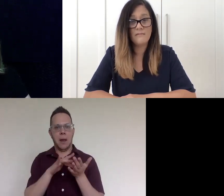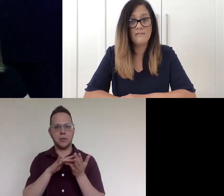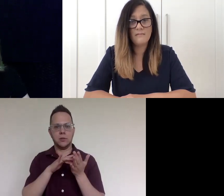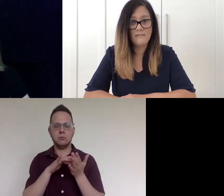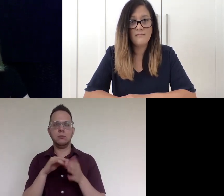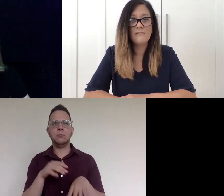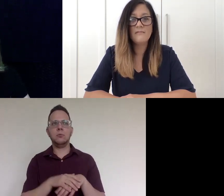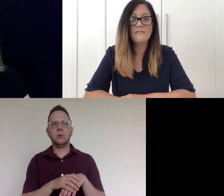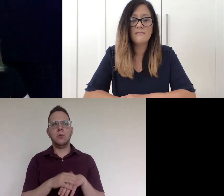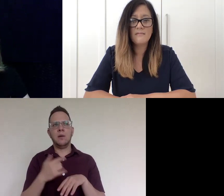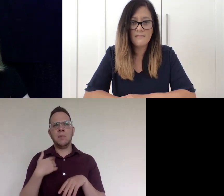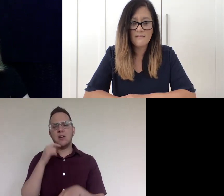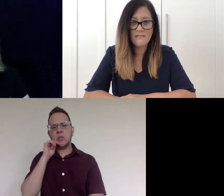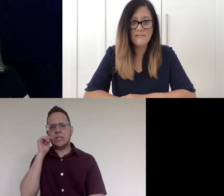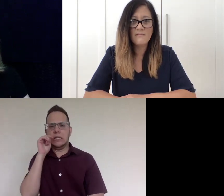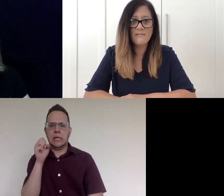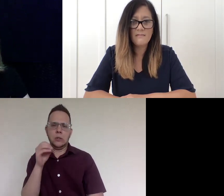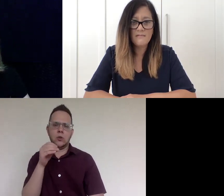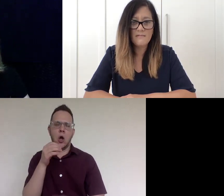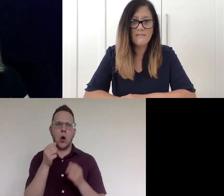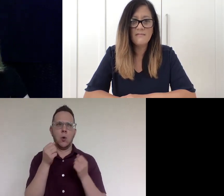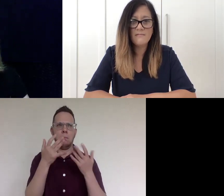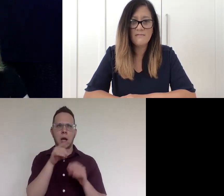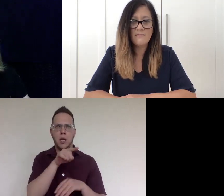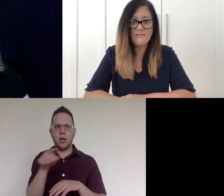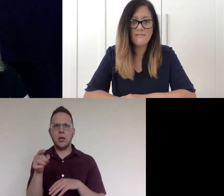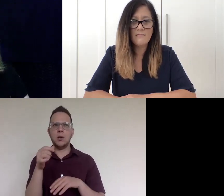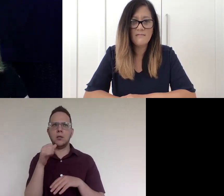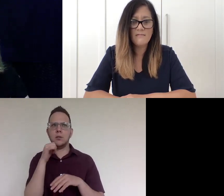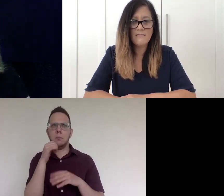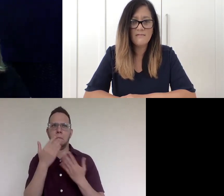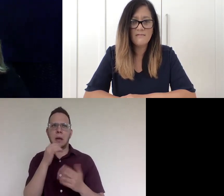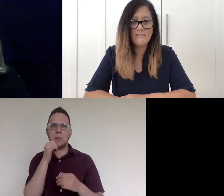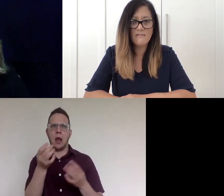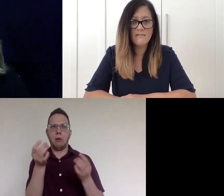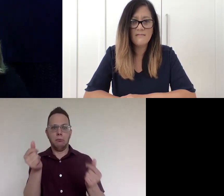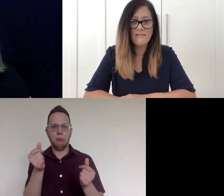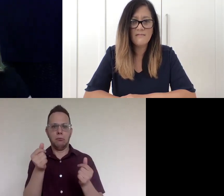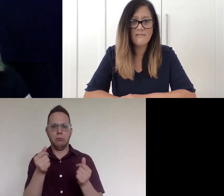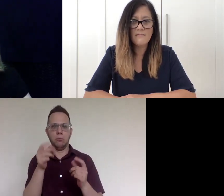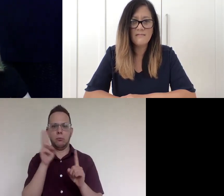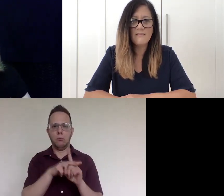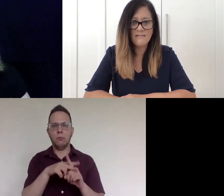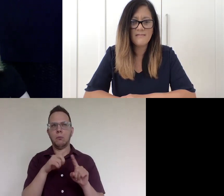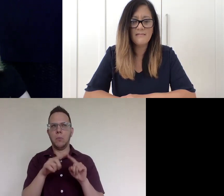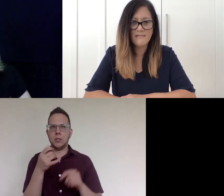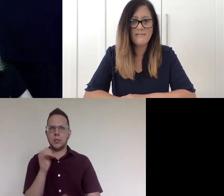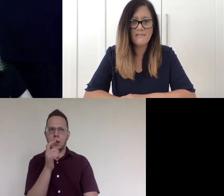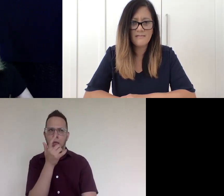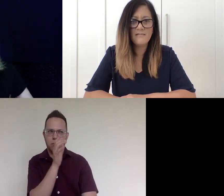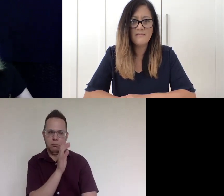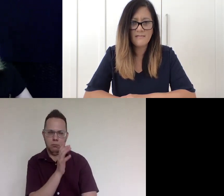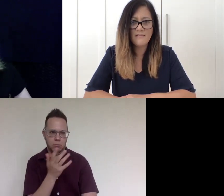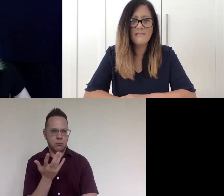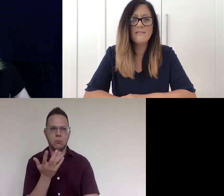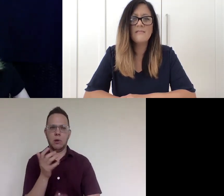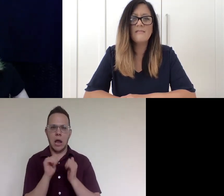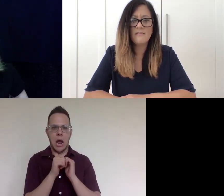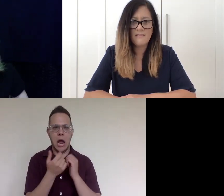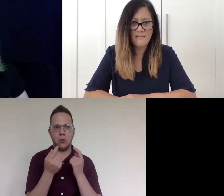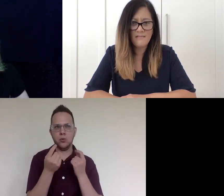new. And I was interested in studying medicine. I was a teenager at the time, but I couldn't apply all